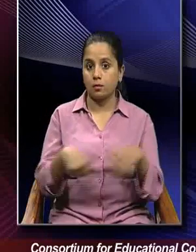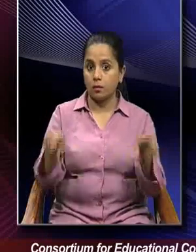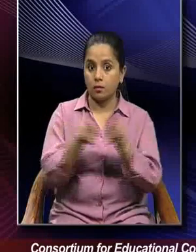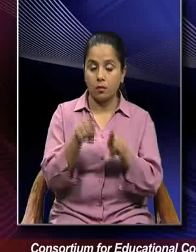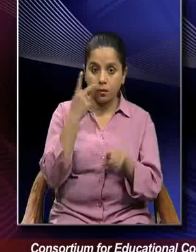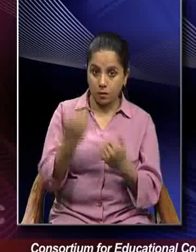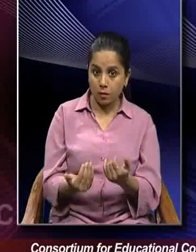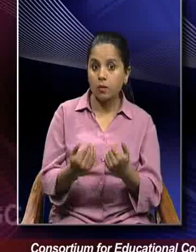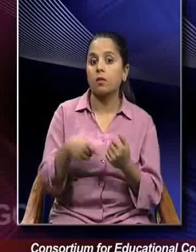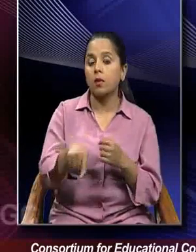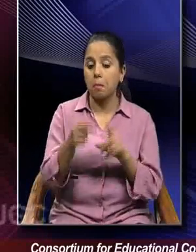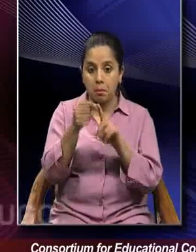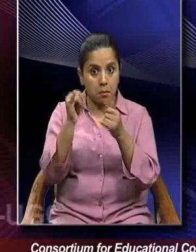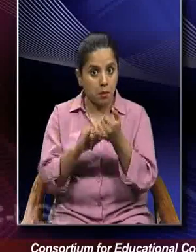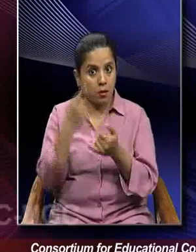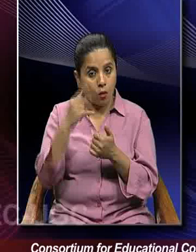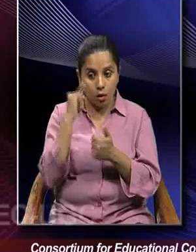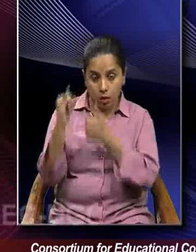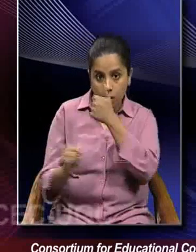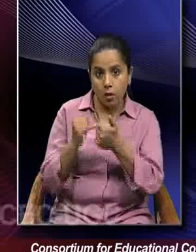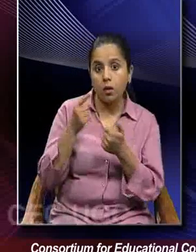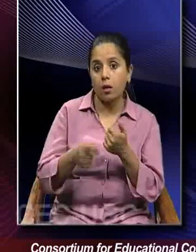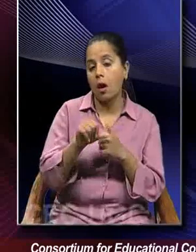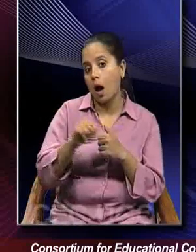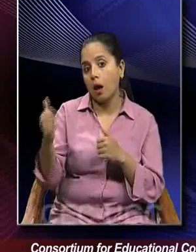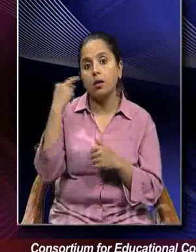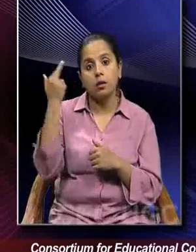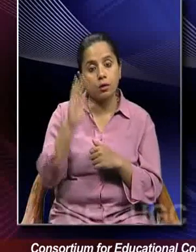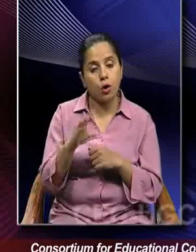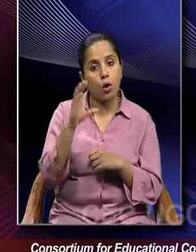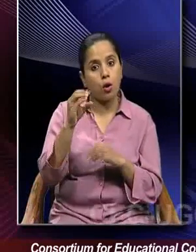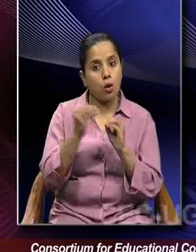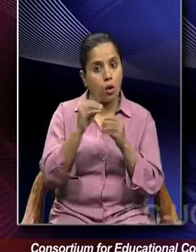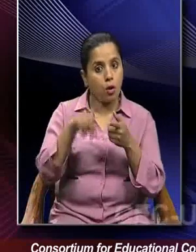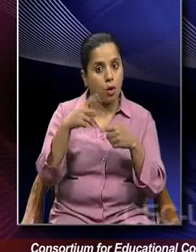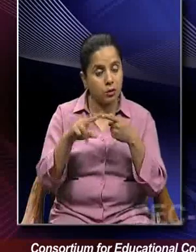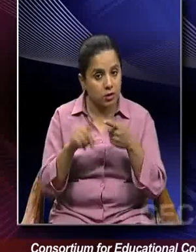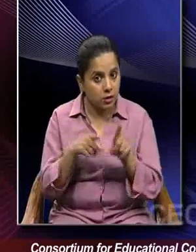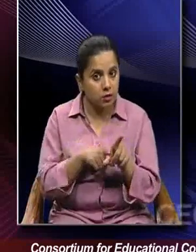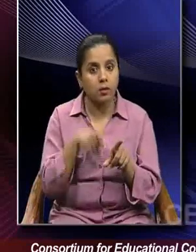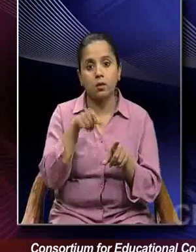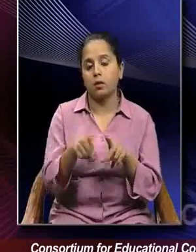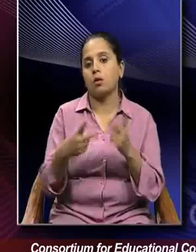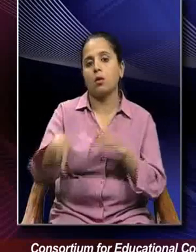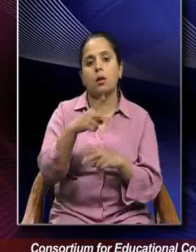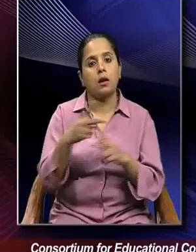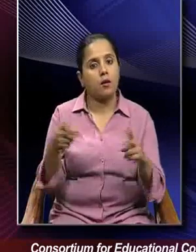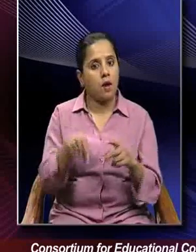it criticizes PSS for another reason, that is for its objectivity, its law-like quantitative empirical